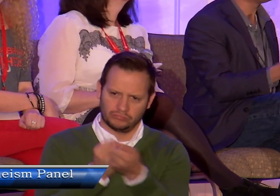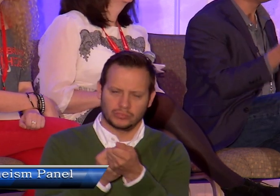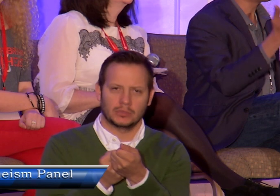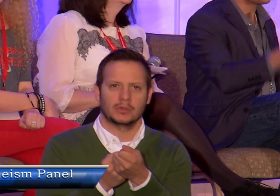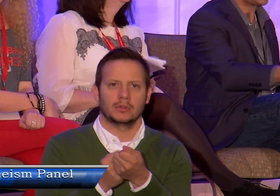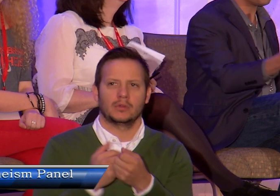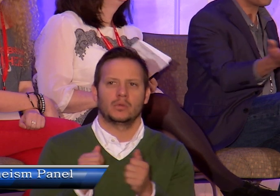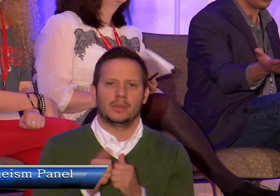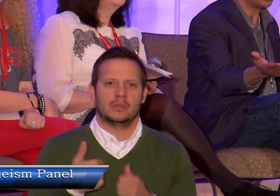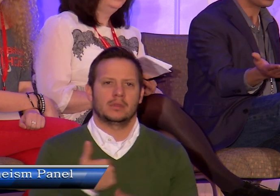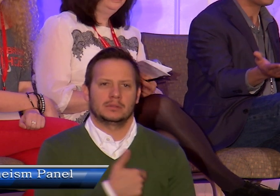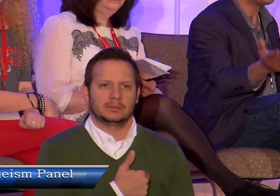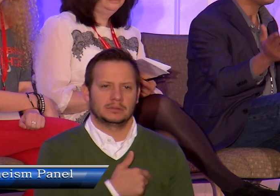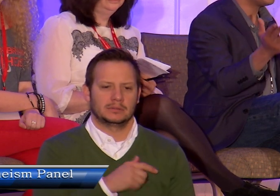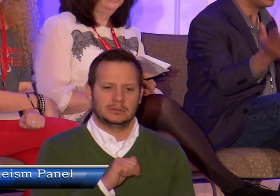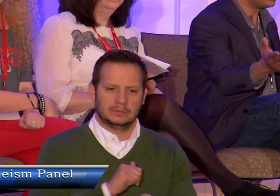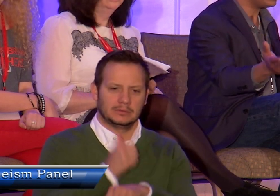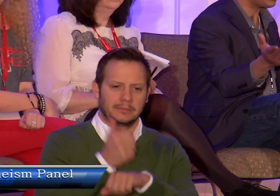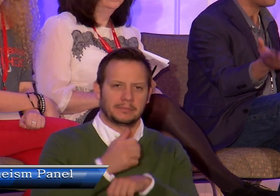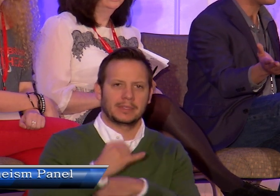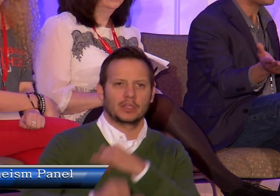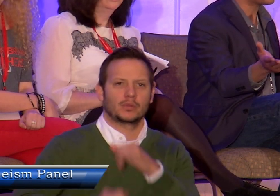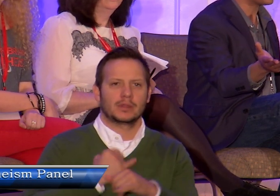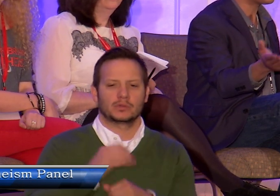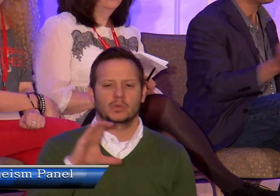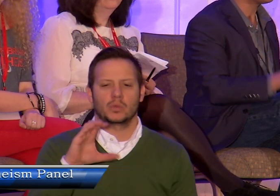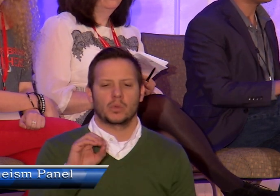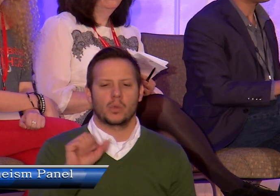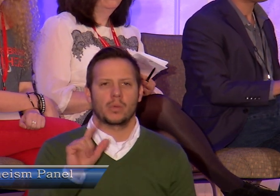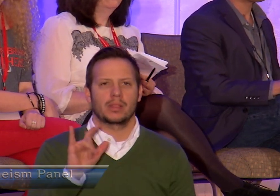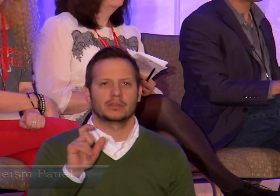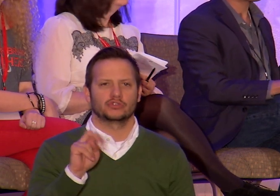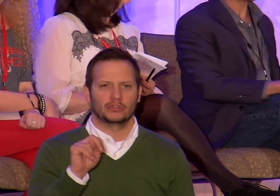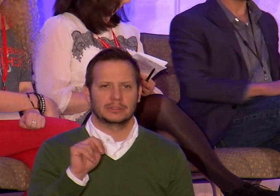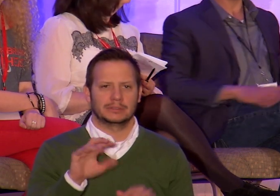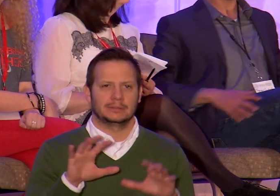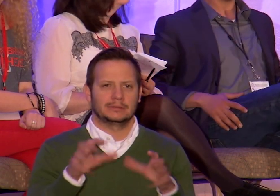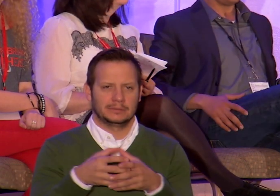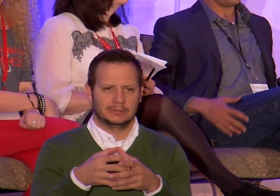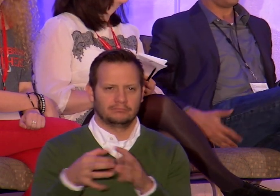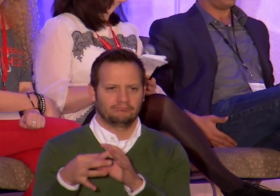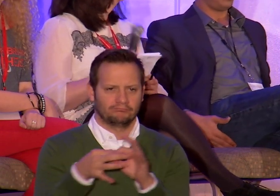coalition to help those in need in these countries.